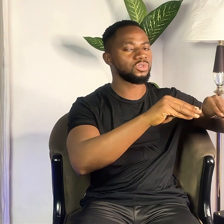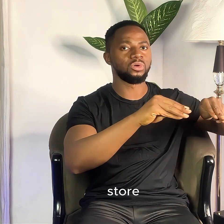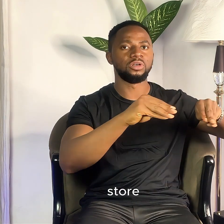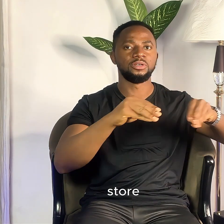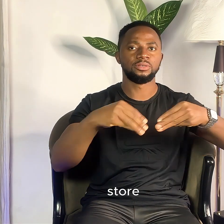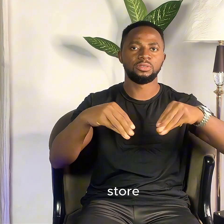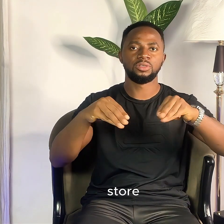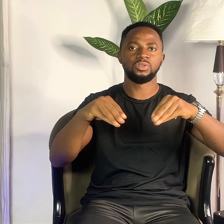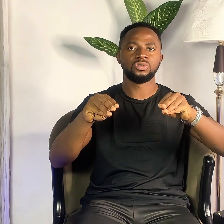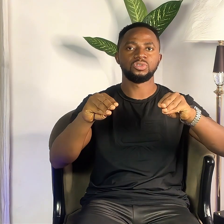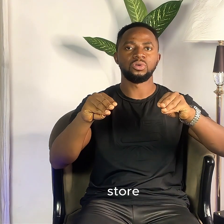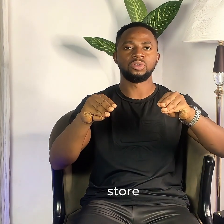store, store.